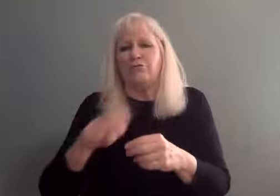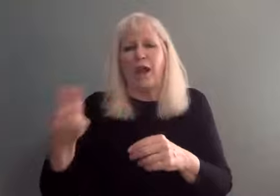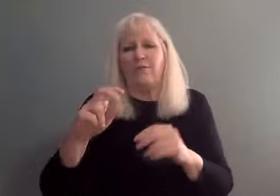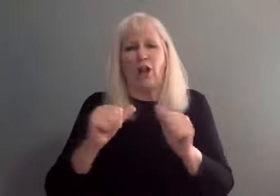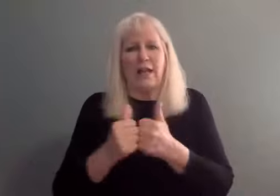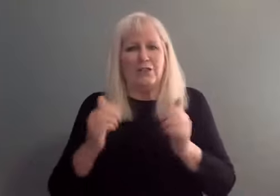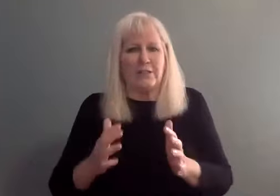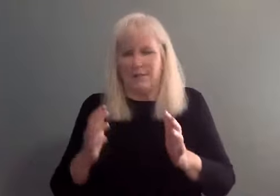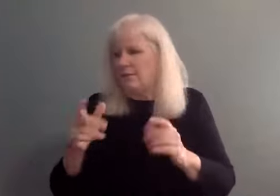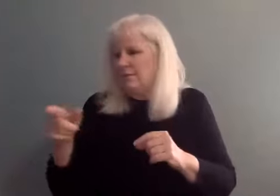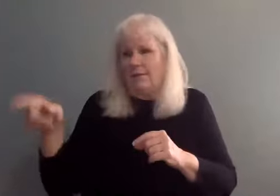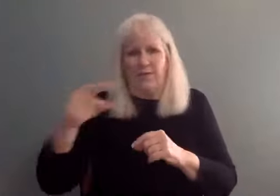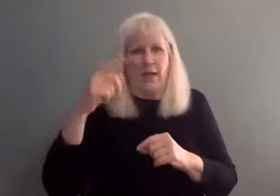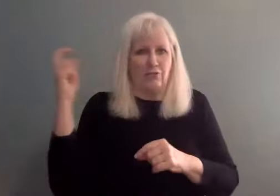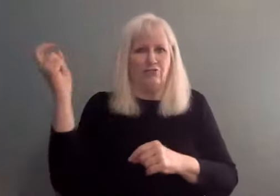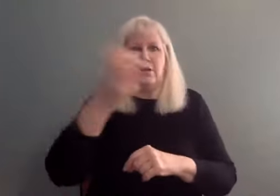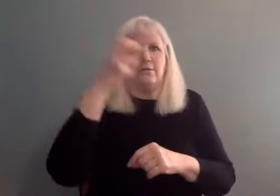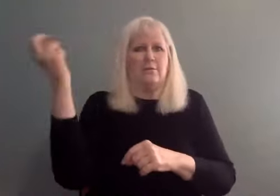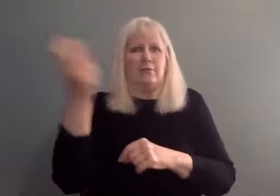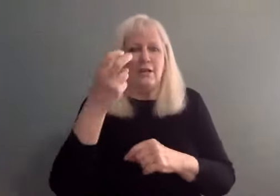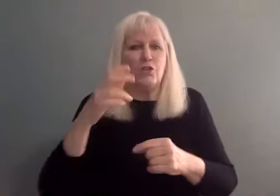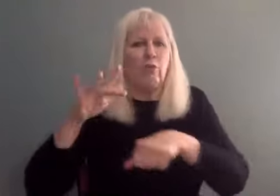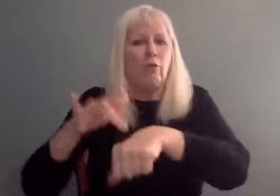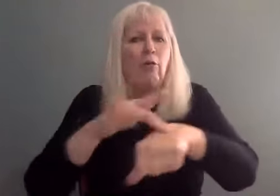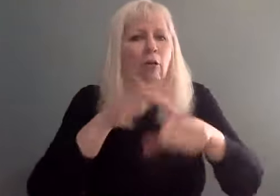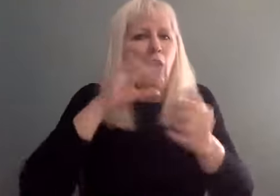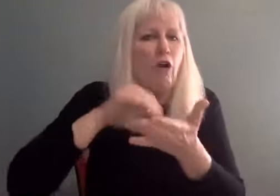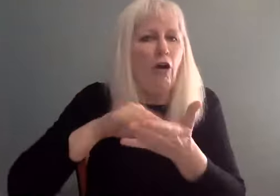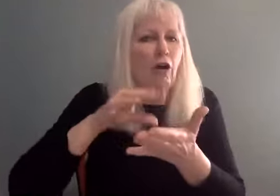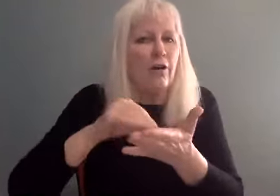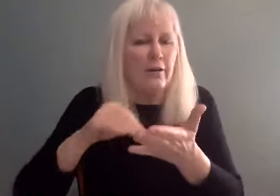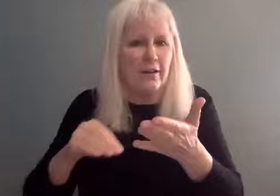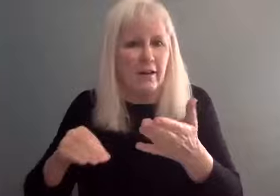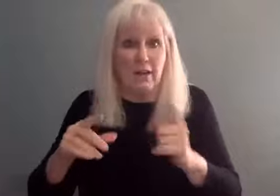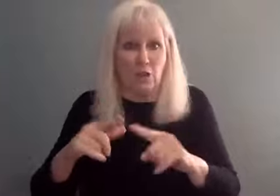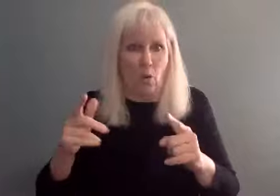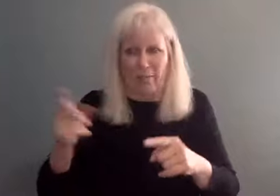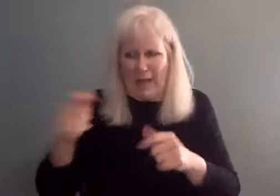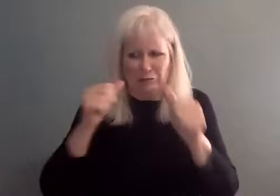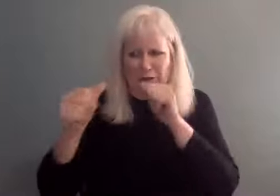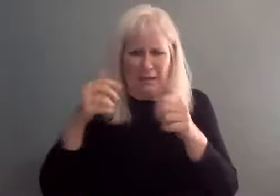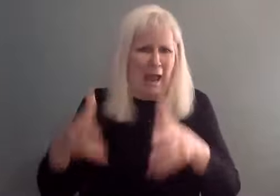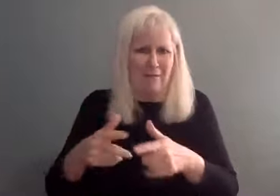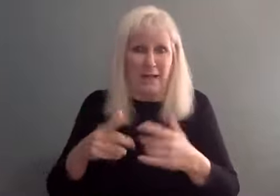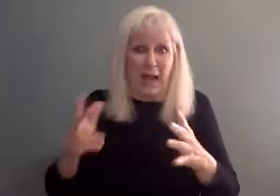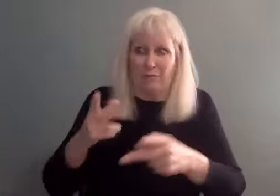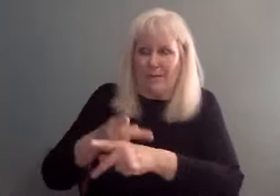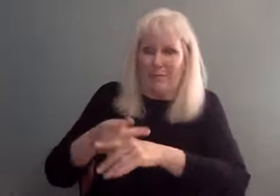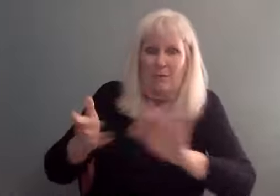trips. And they were always drinking a lot, and I was to keep them corralled. And then we go to these hotels that were in our packages, and